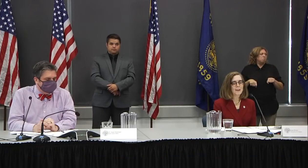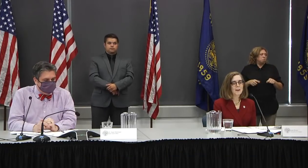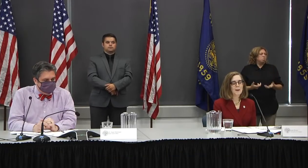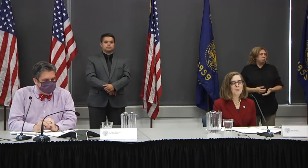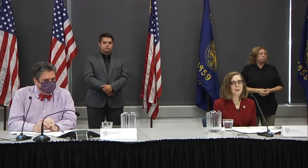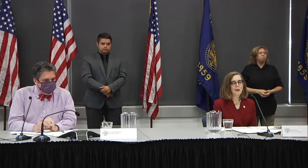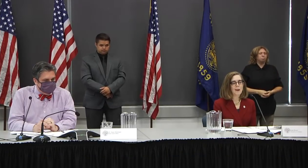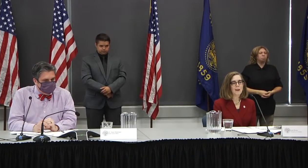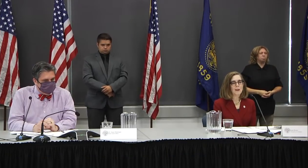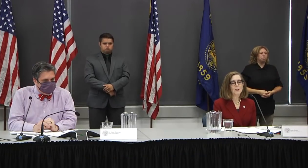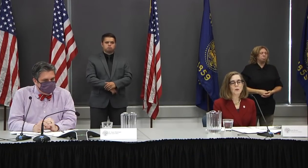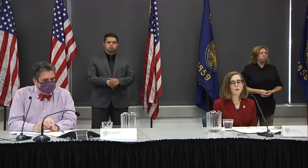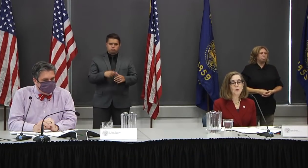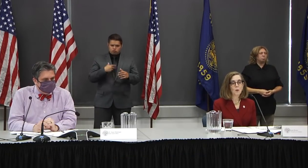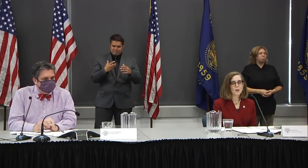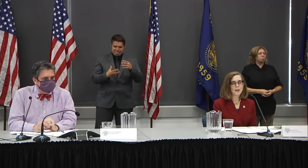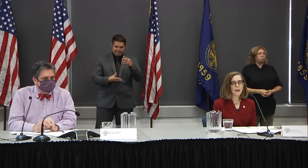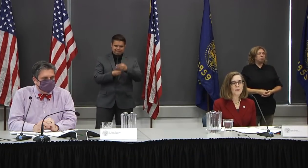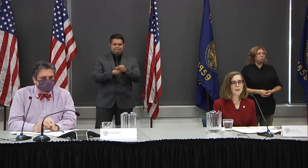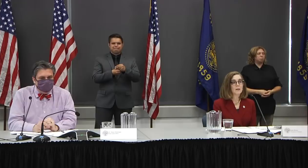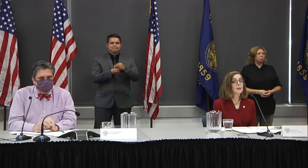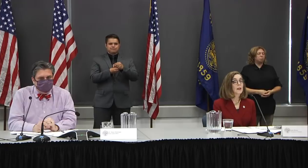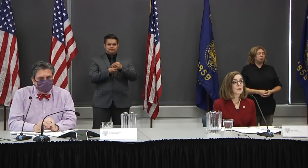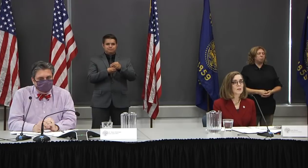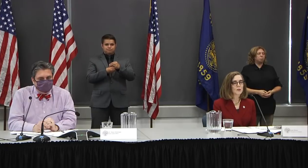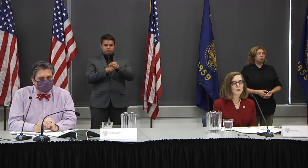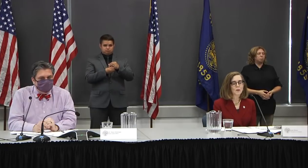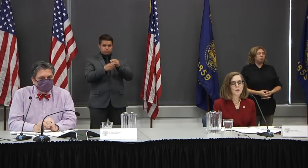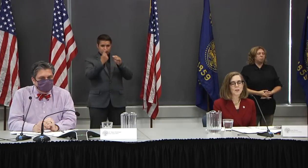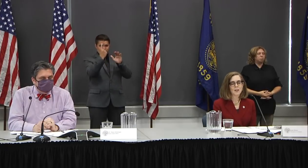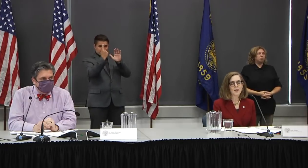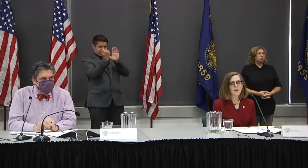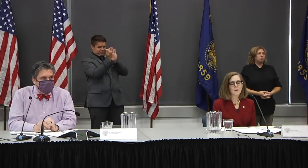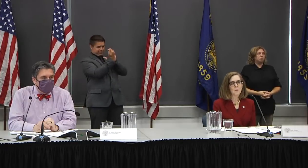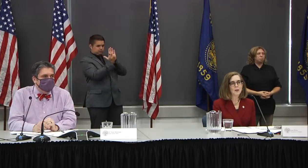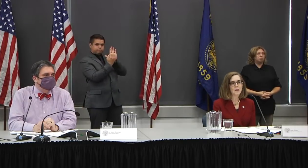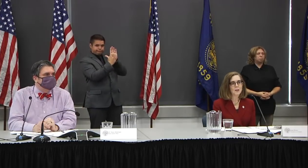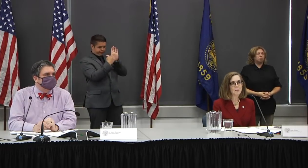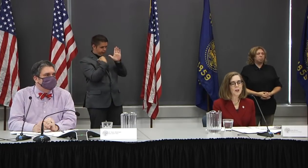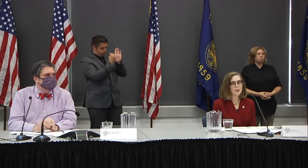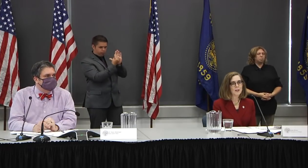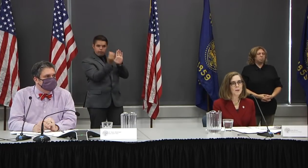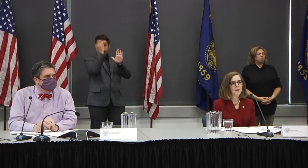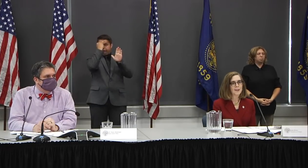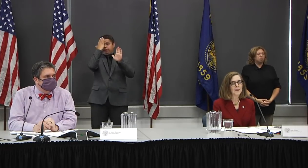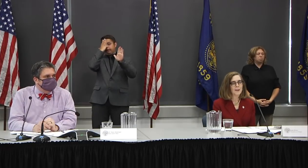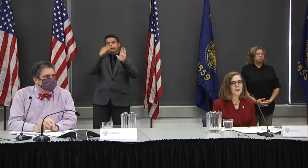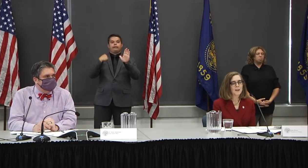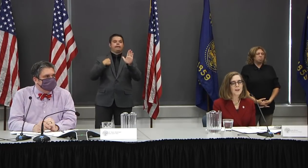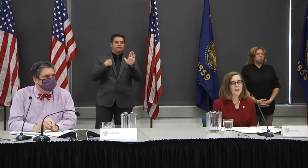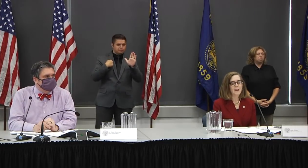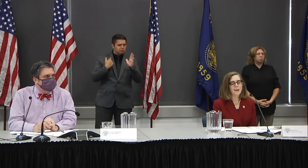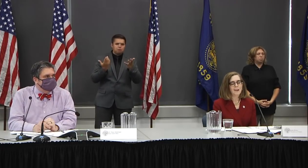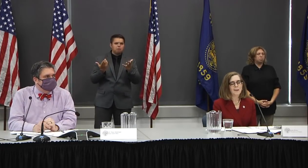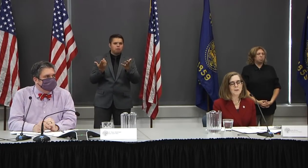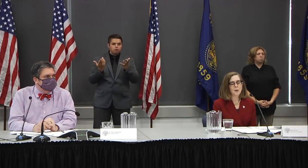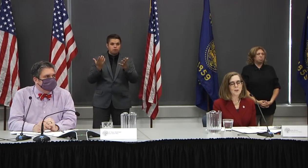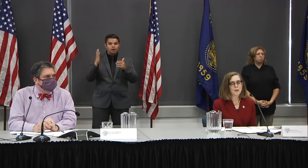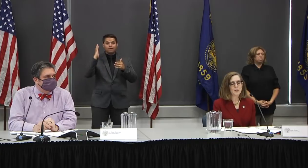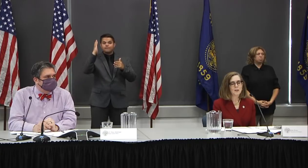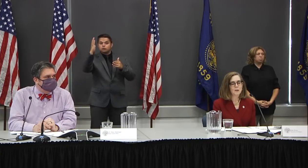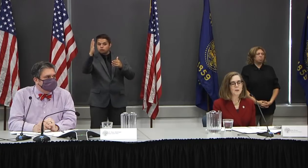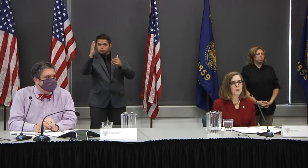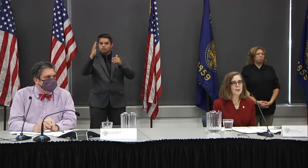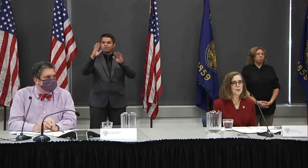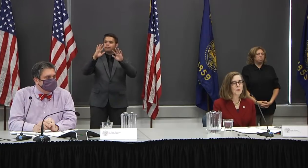and I look forward to having a lessons learned when this pandemic